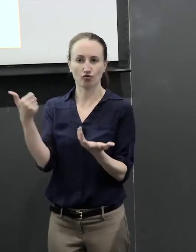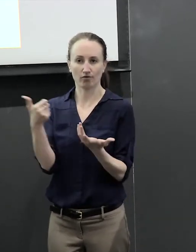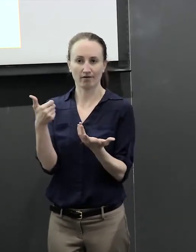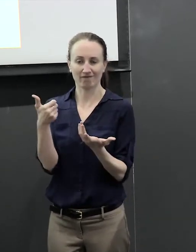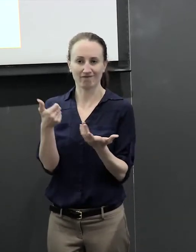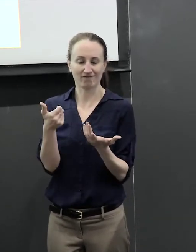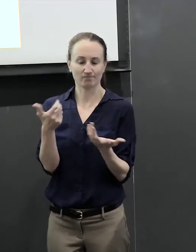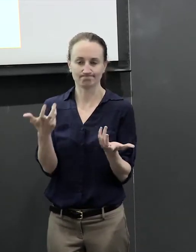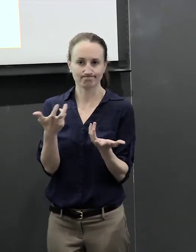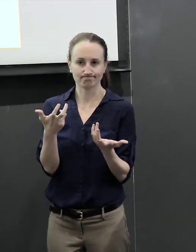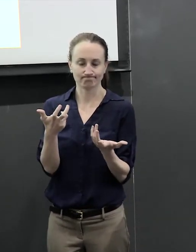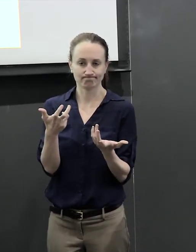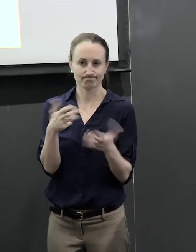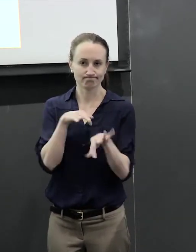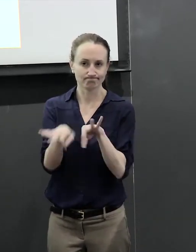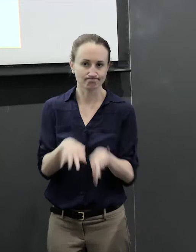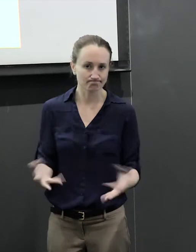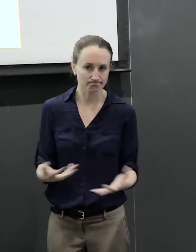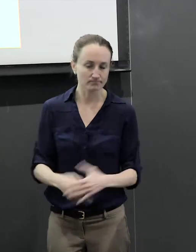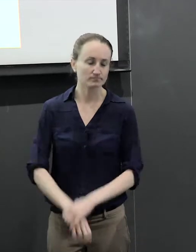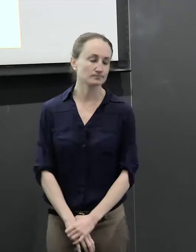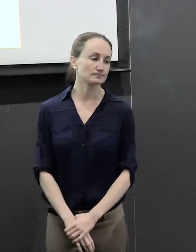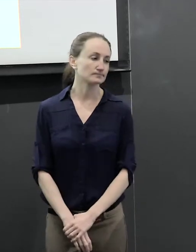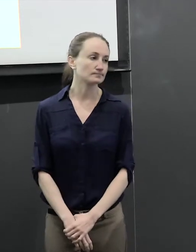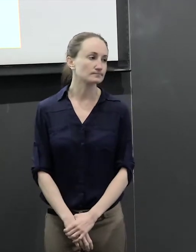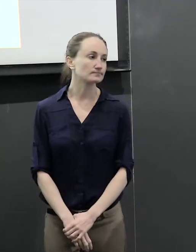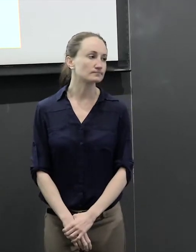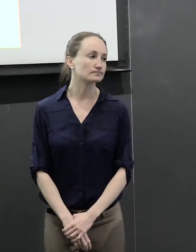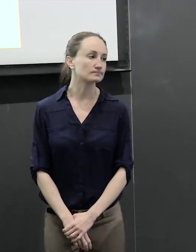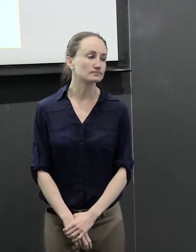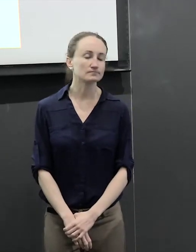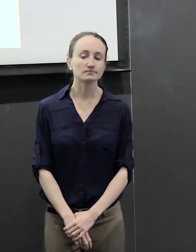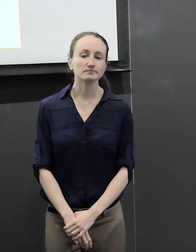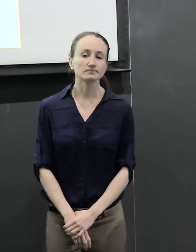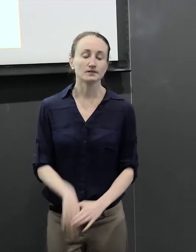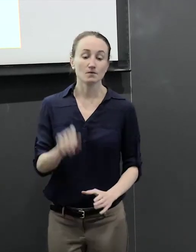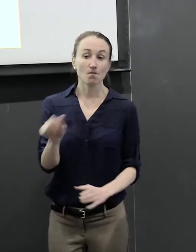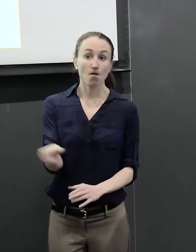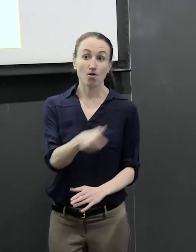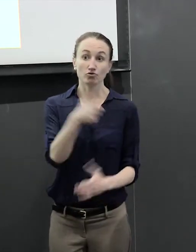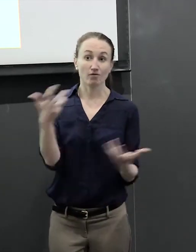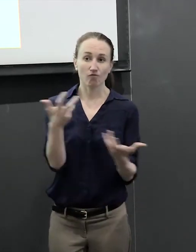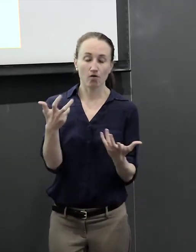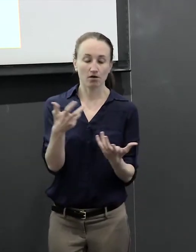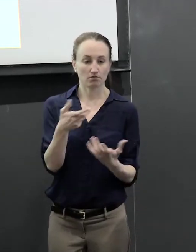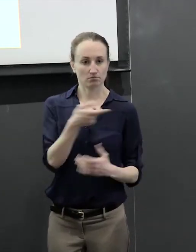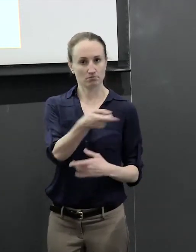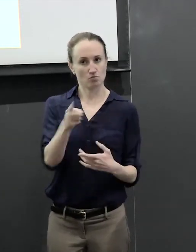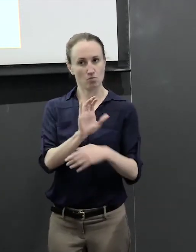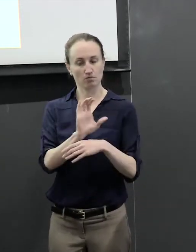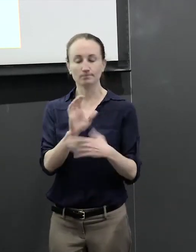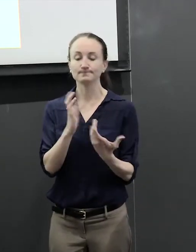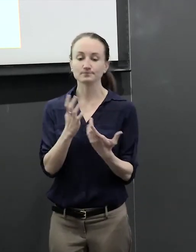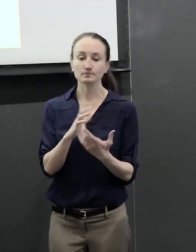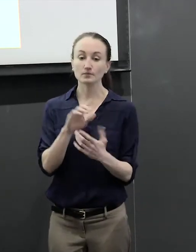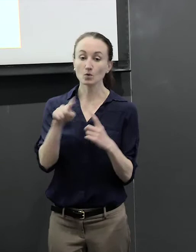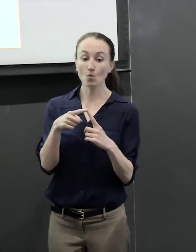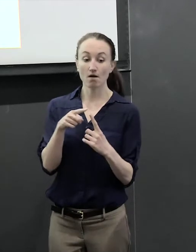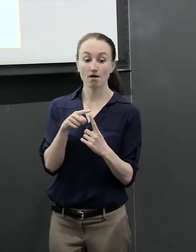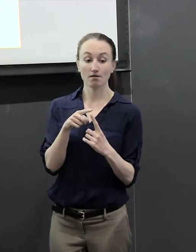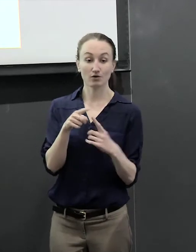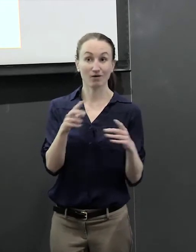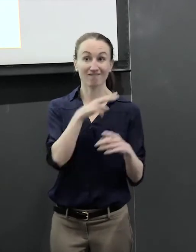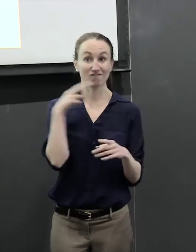the alternative to this is that you are forced to get the, when you copy a